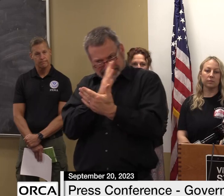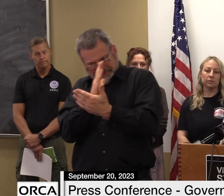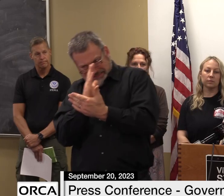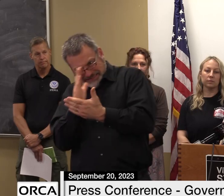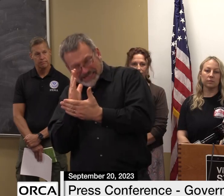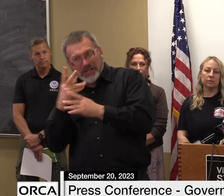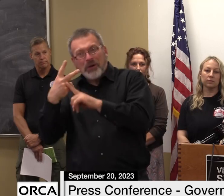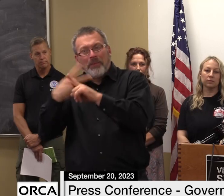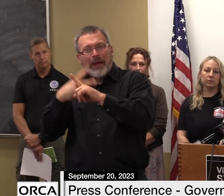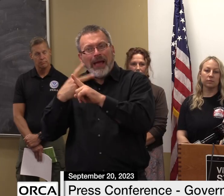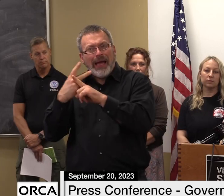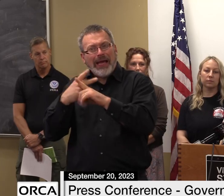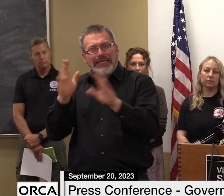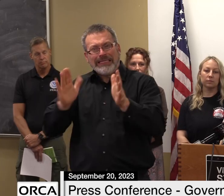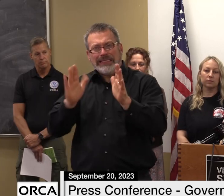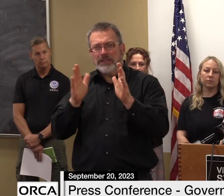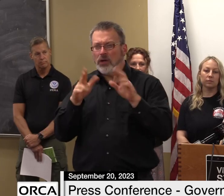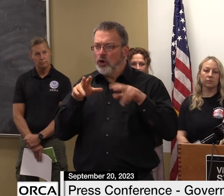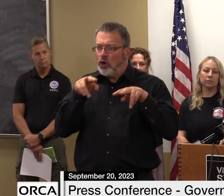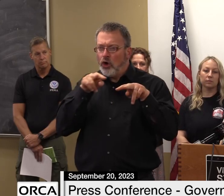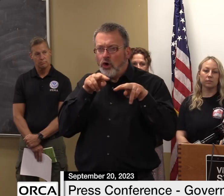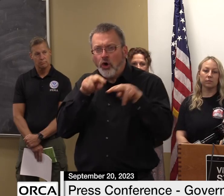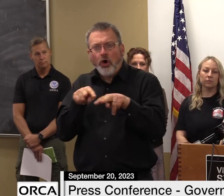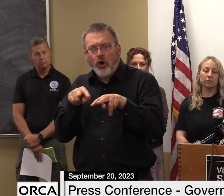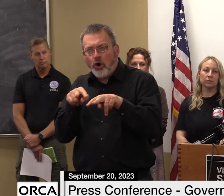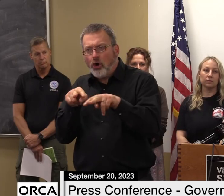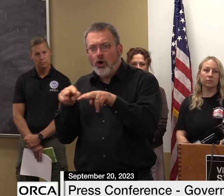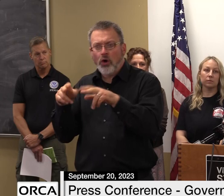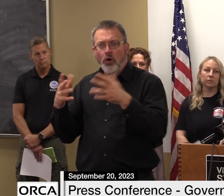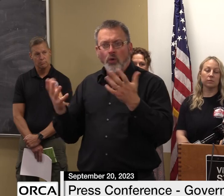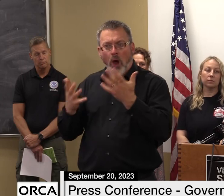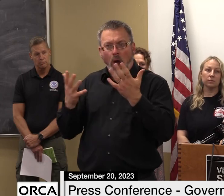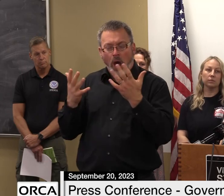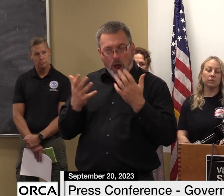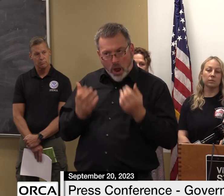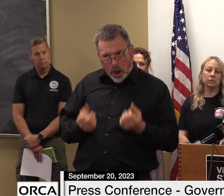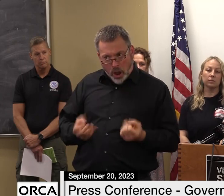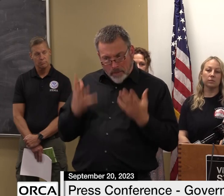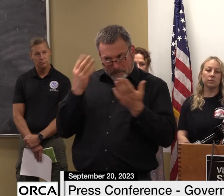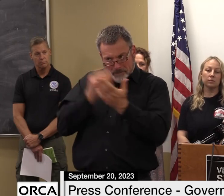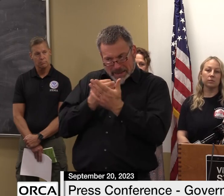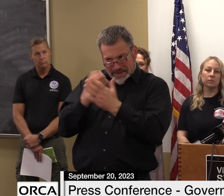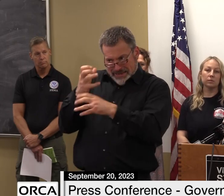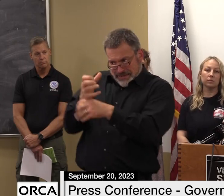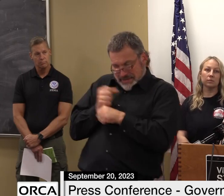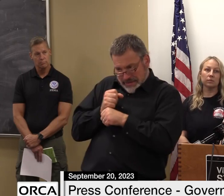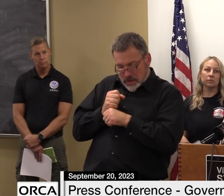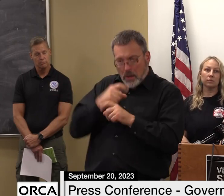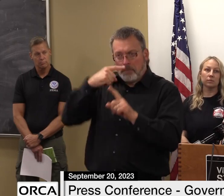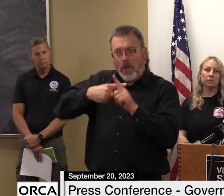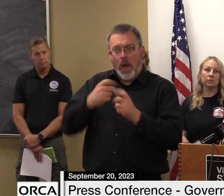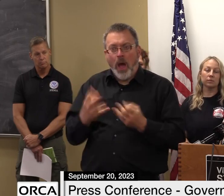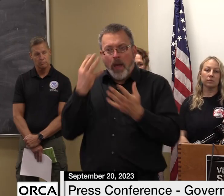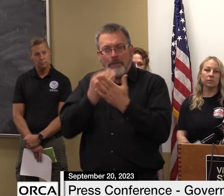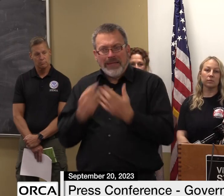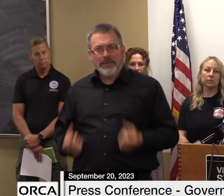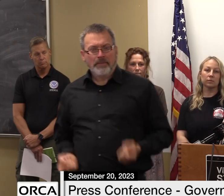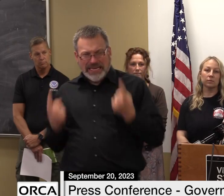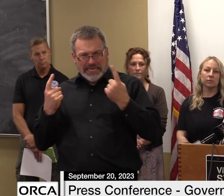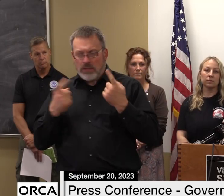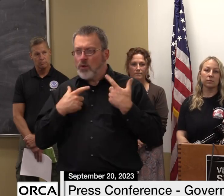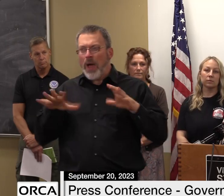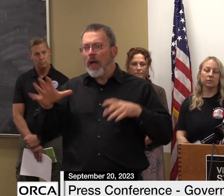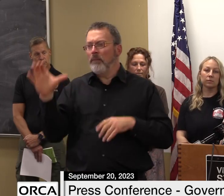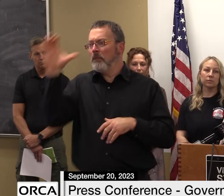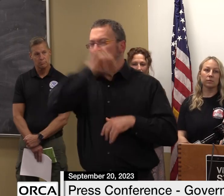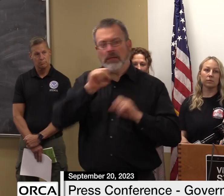to just take another look at your award, at what it has cost you in the meantime, and make sure you don't miss an opportunity to appeal if you